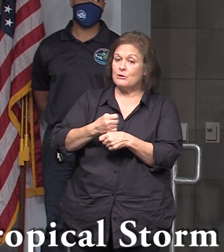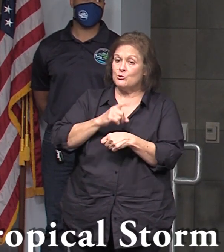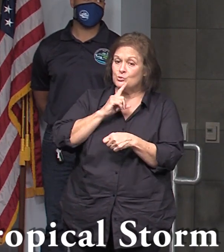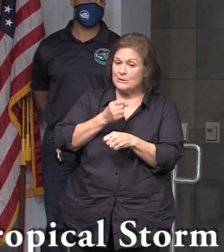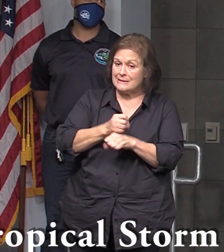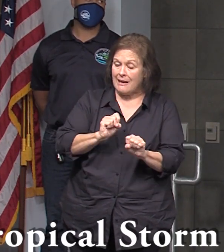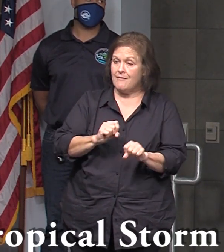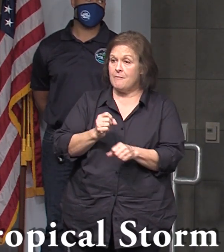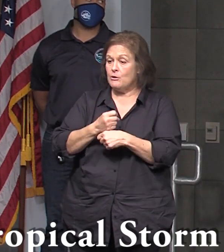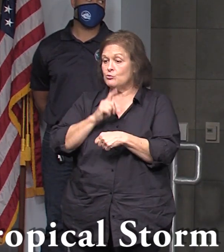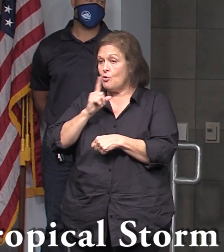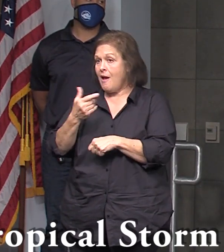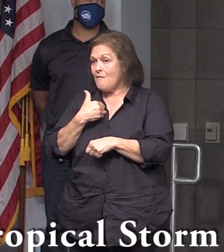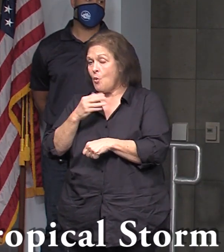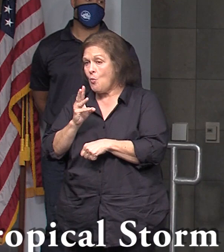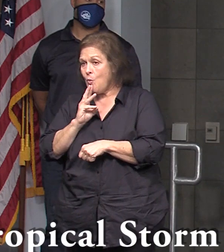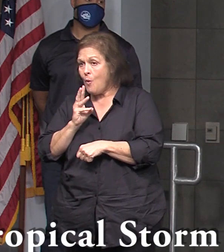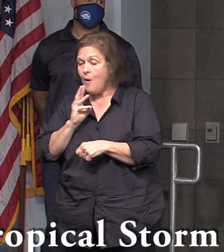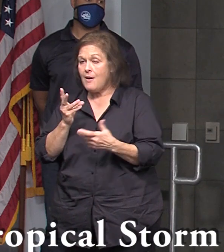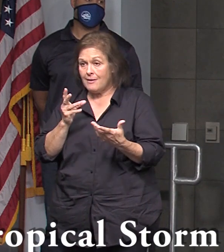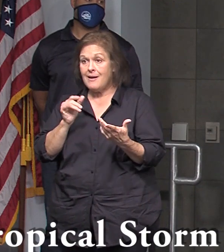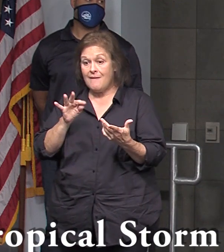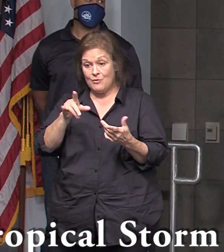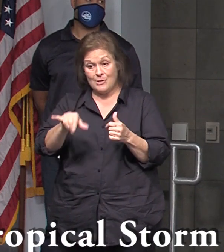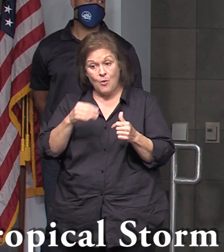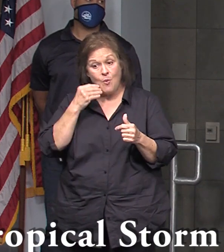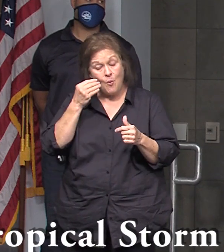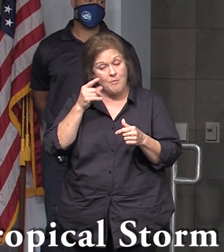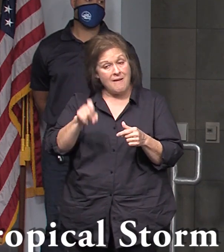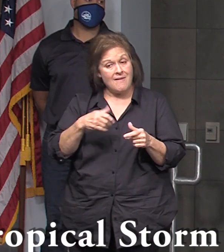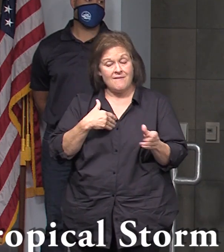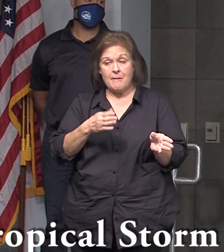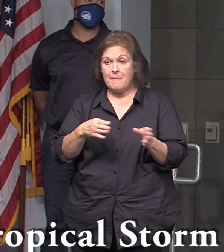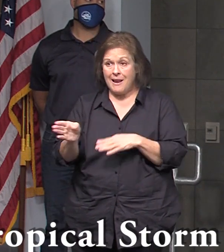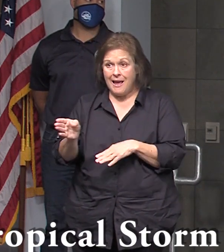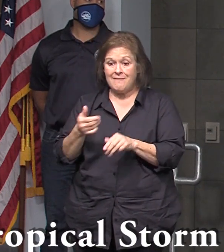water in place. You just got to have that plan and stick to the plan.